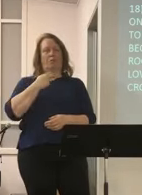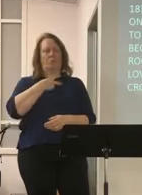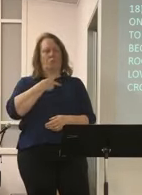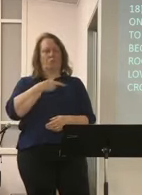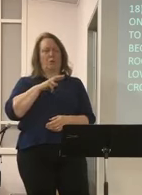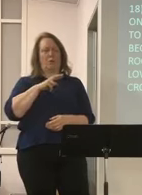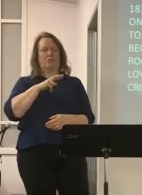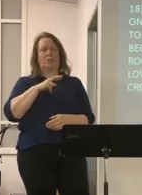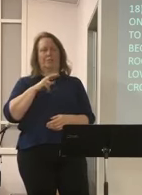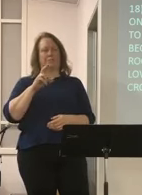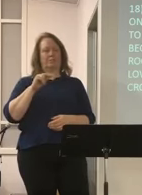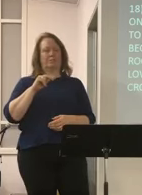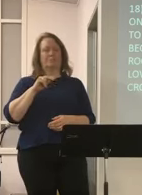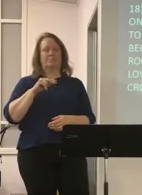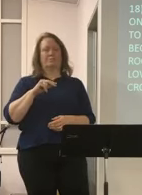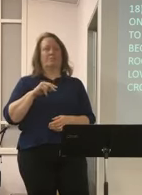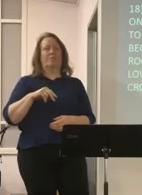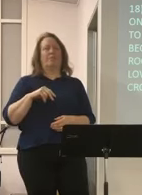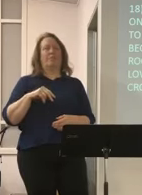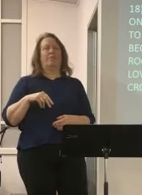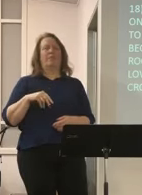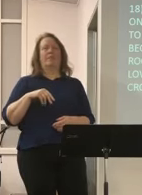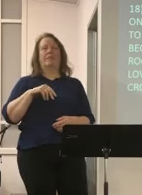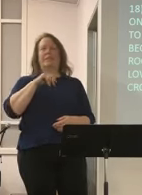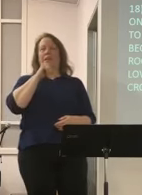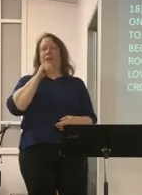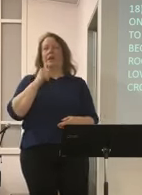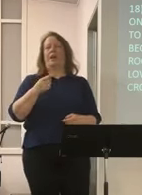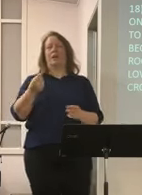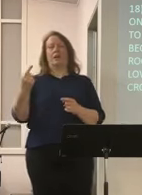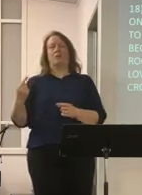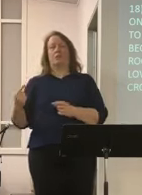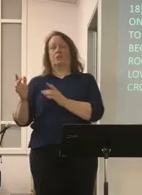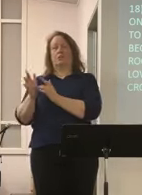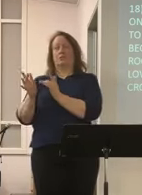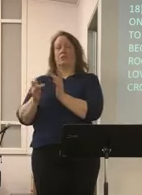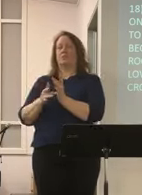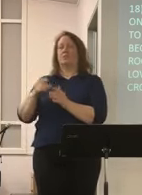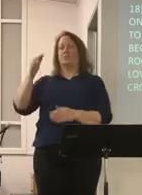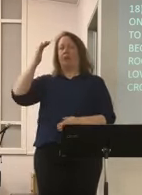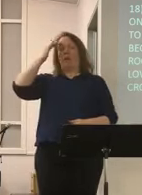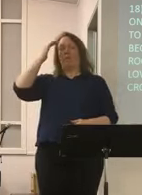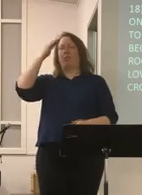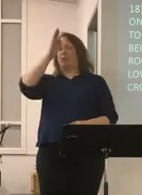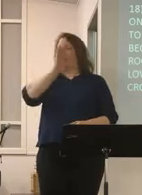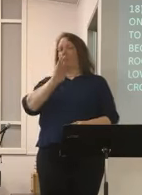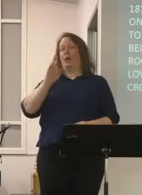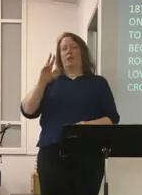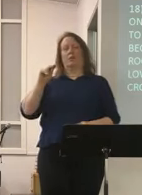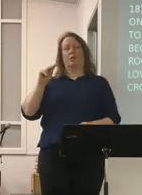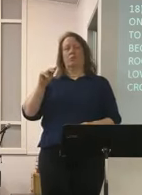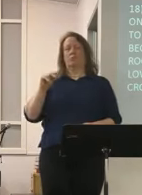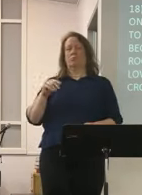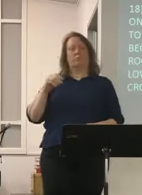They weren't coming to Jesus because they thought he was God, because they didn't know Jesus well enough